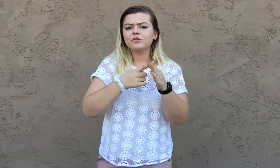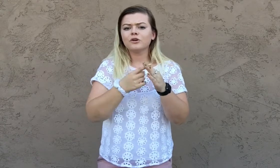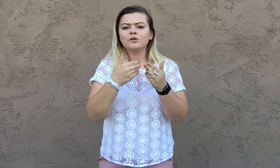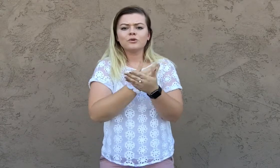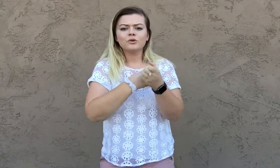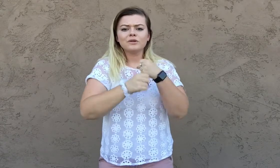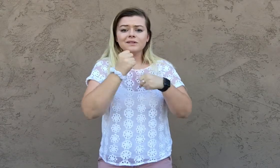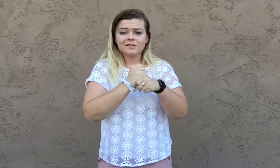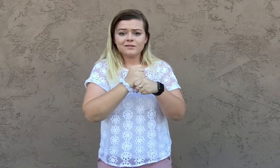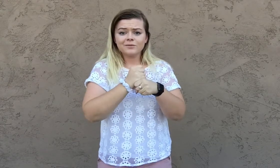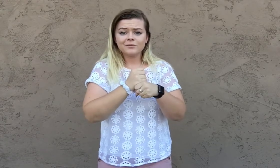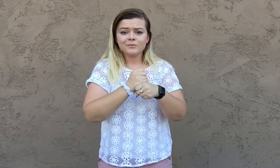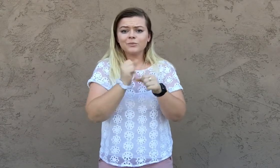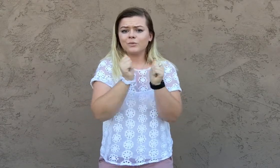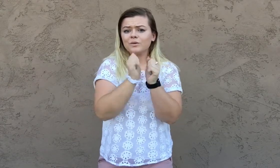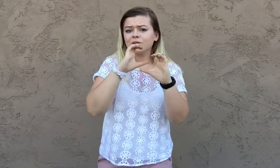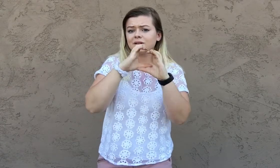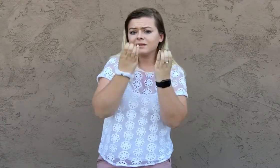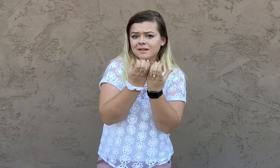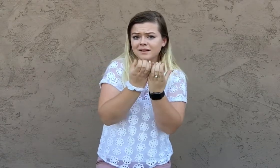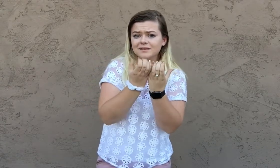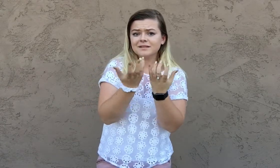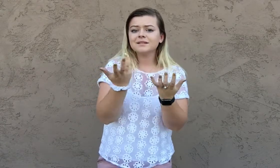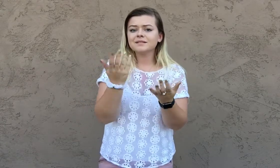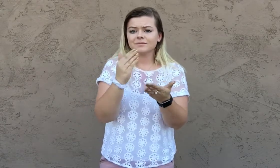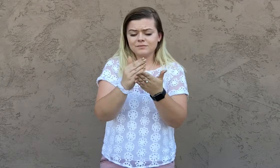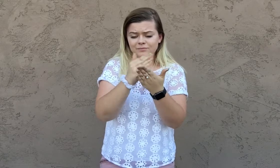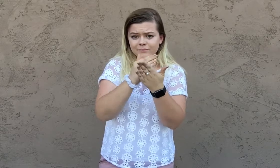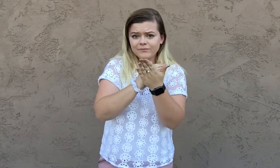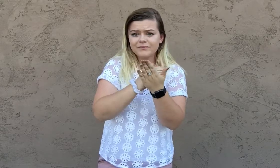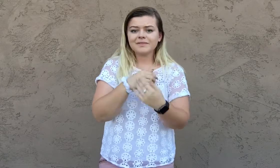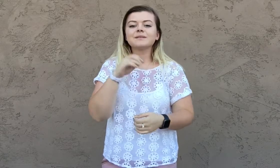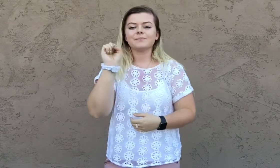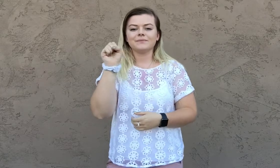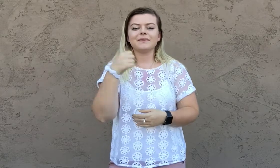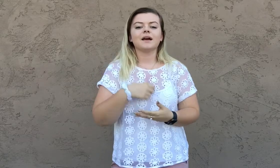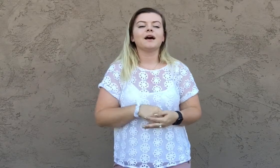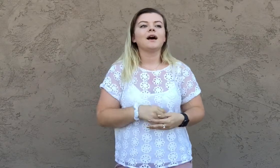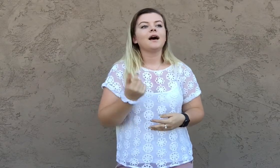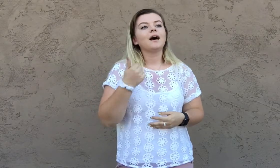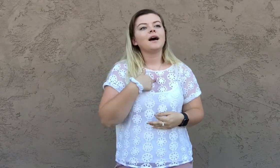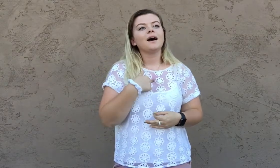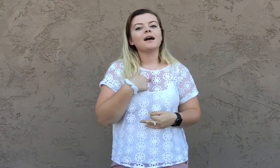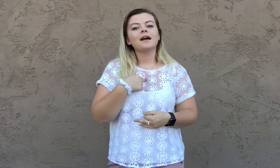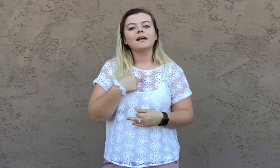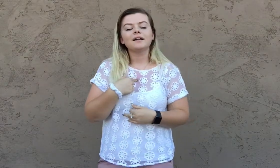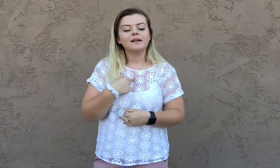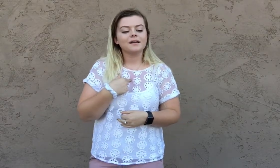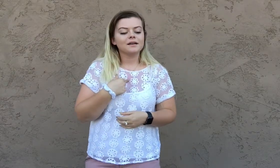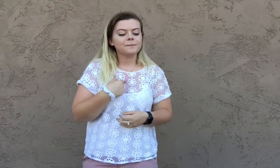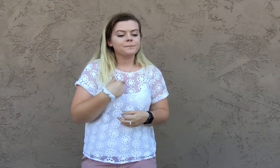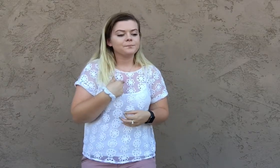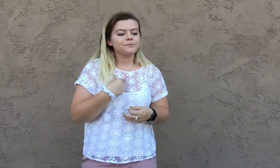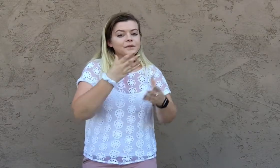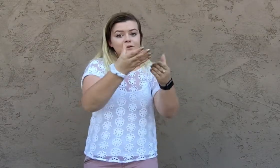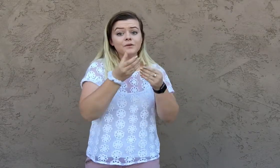when another school year starts with the classes, the list of them? Yeah, that paper. I